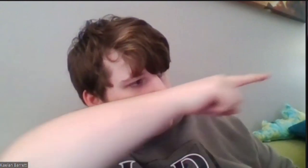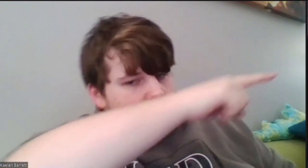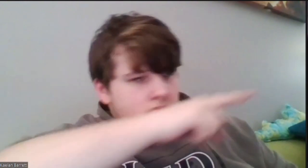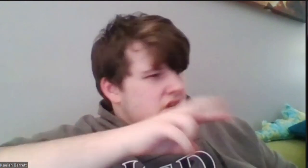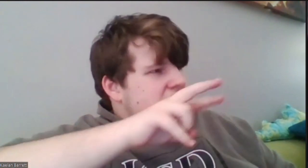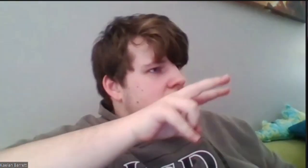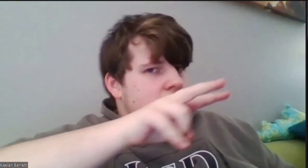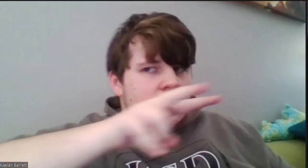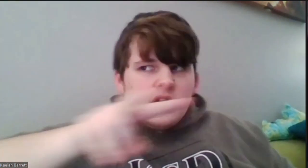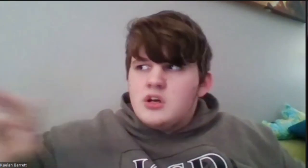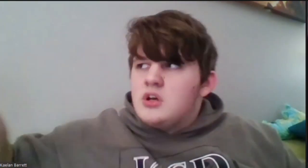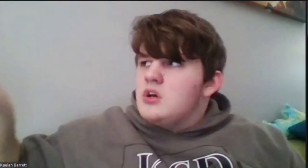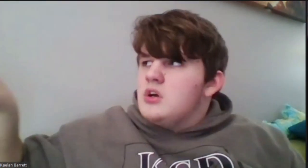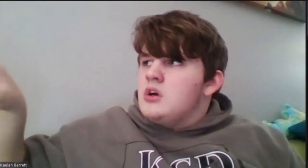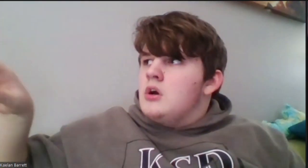points. Scrooge looks.